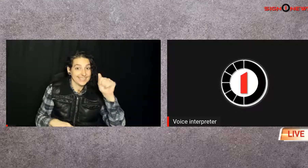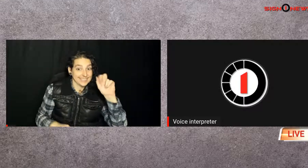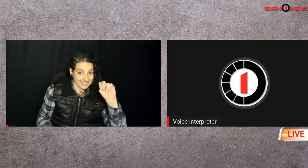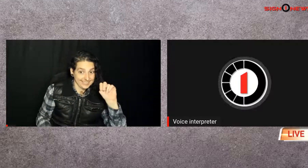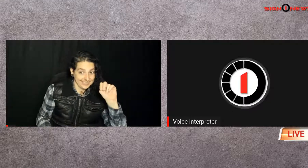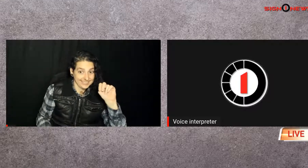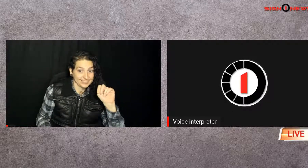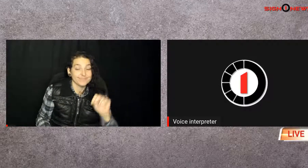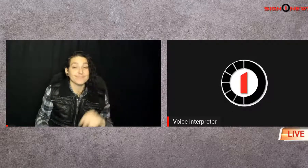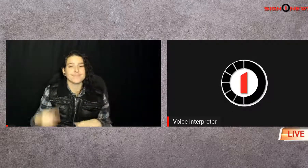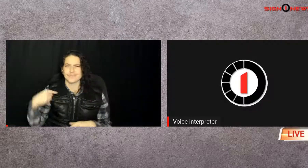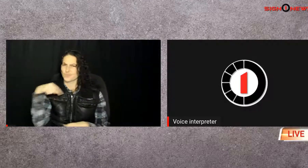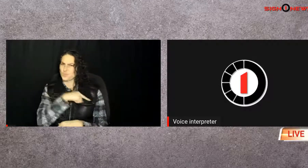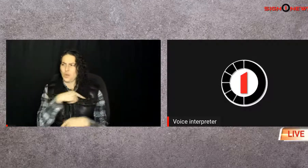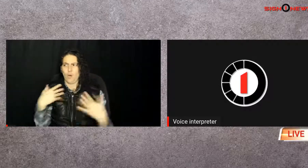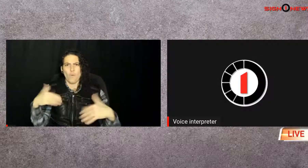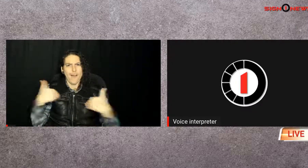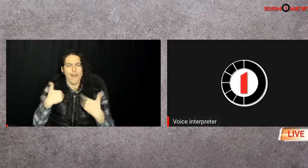and Lexi Finnegan.